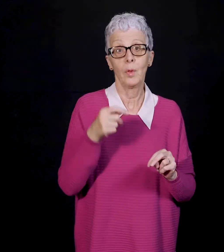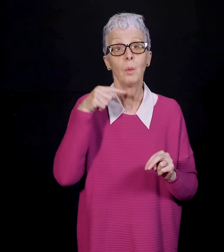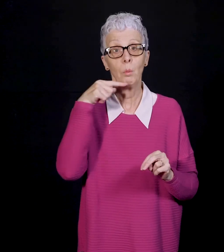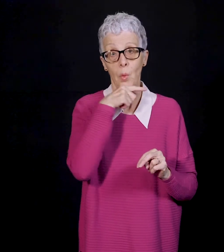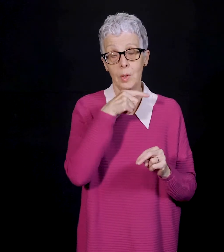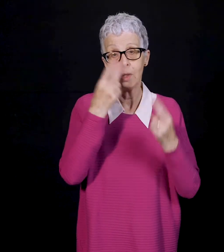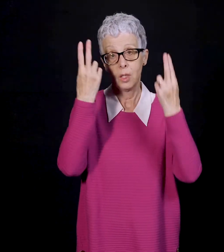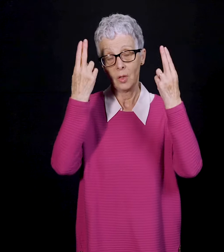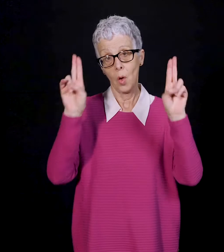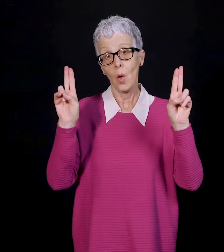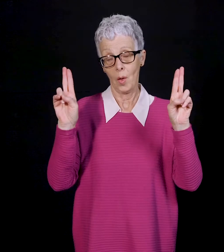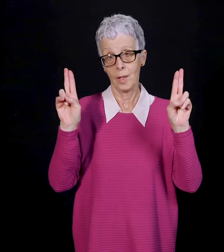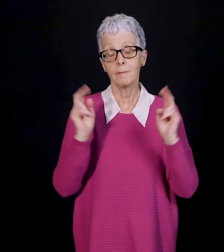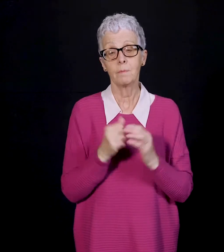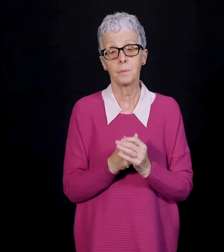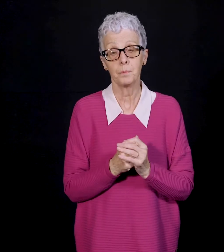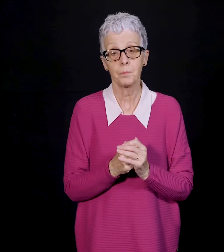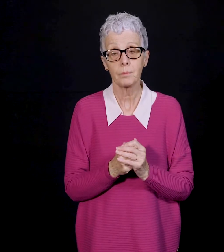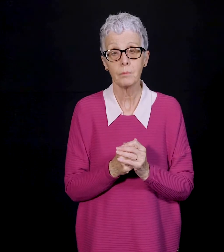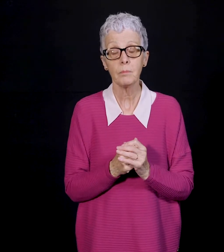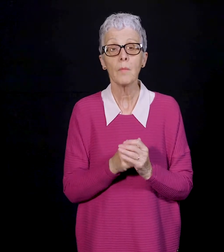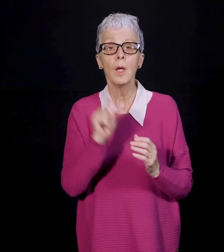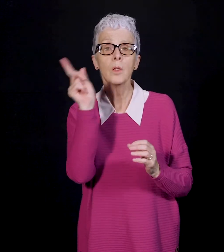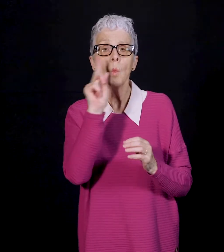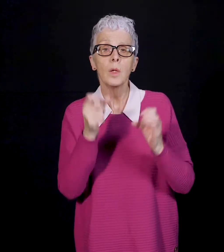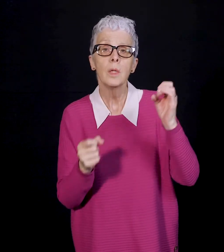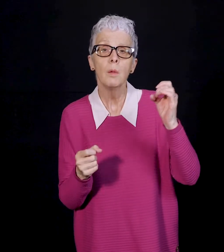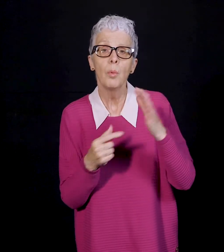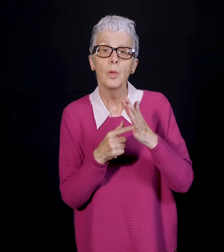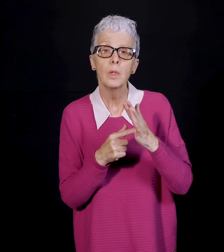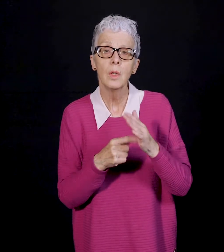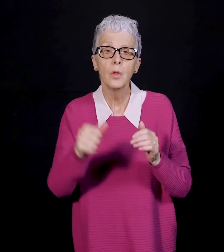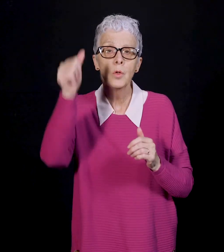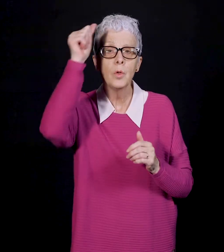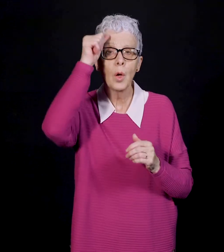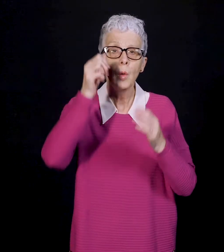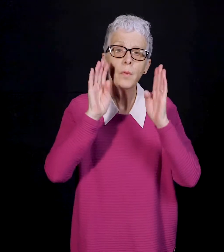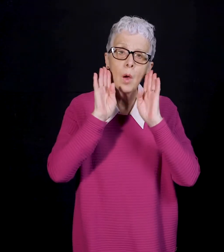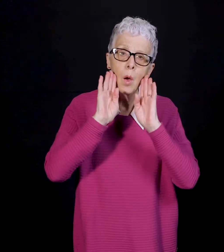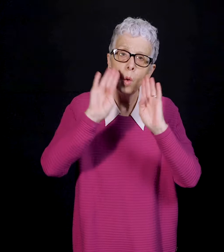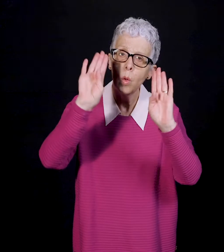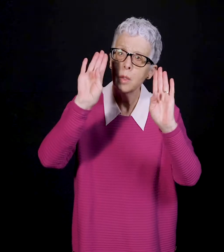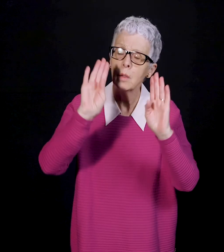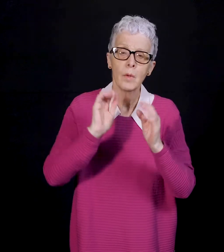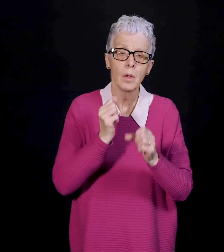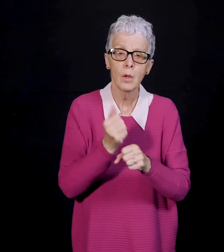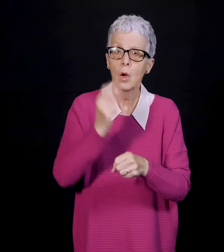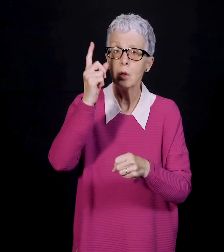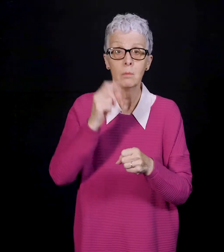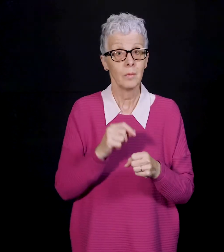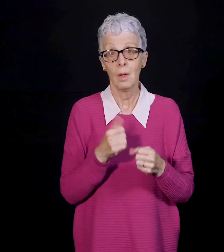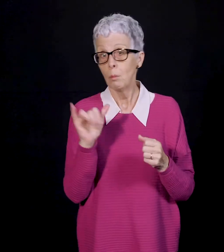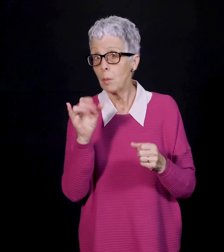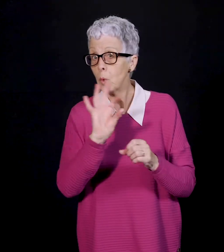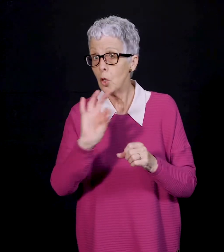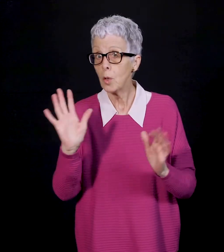of their own lives. And I think what's important from this is to recognize the holiness of God, and whether we agree with God